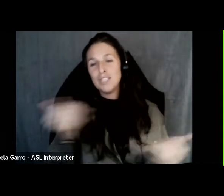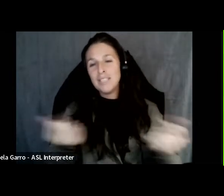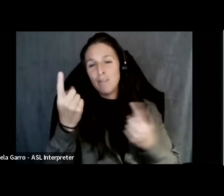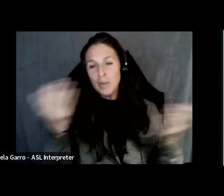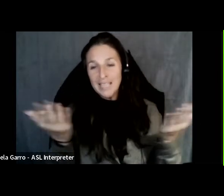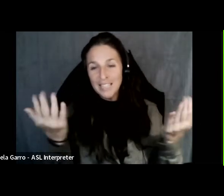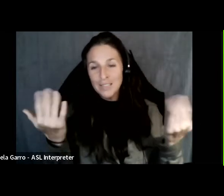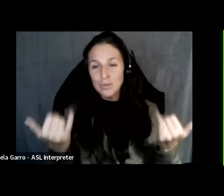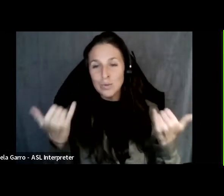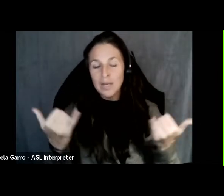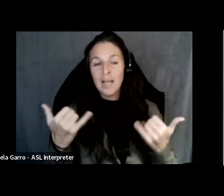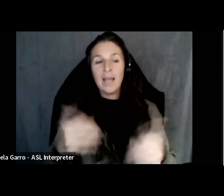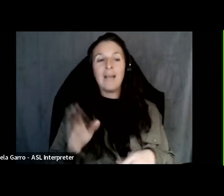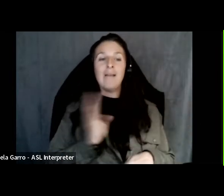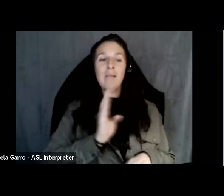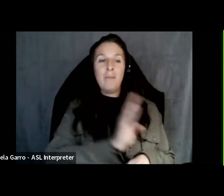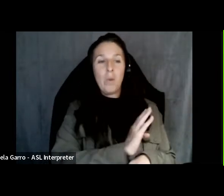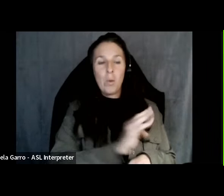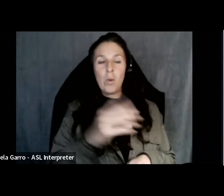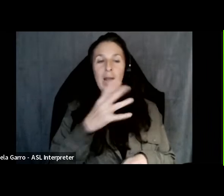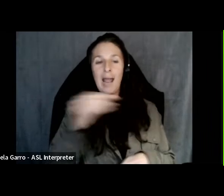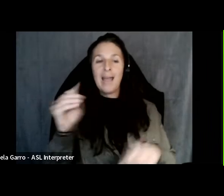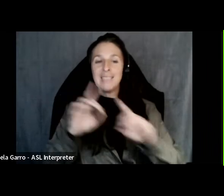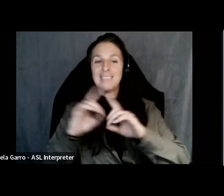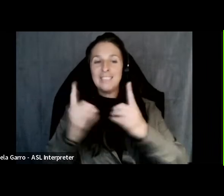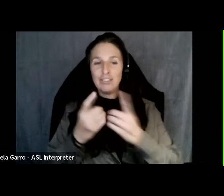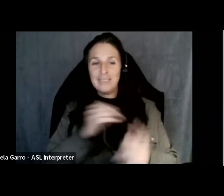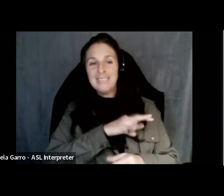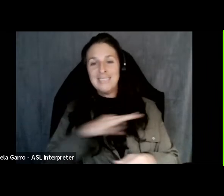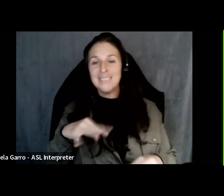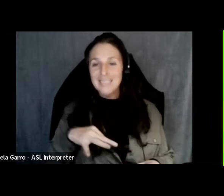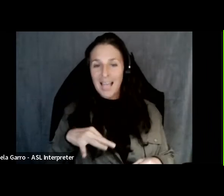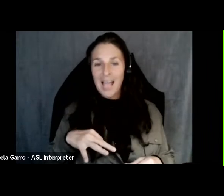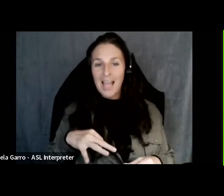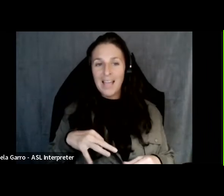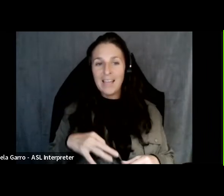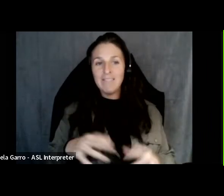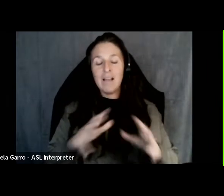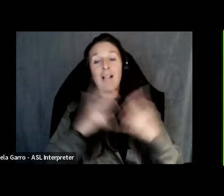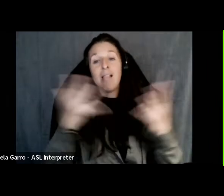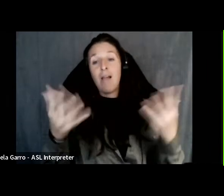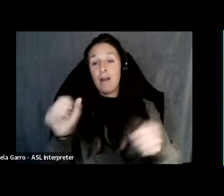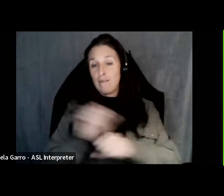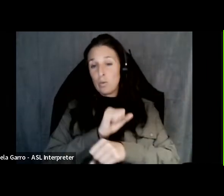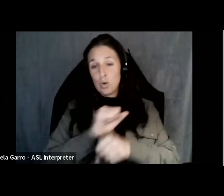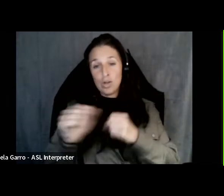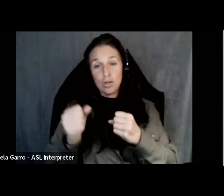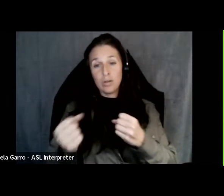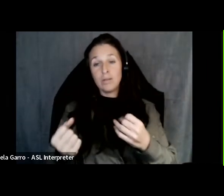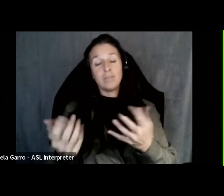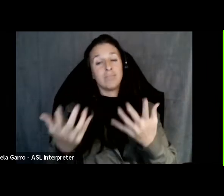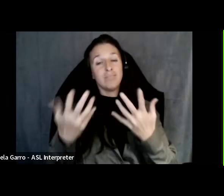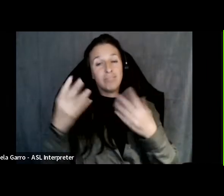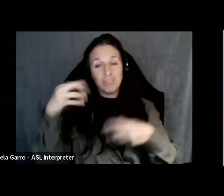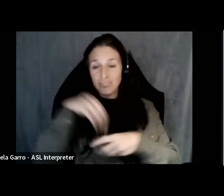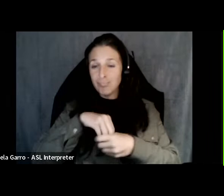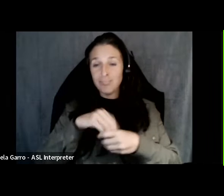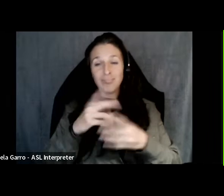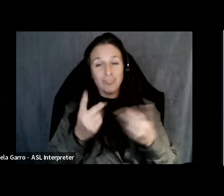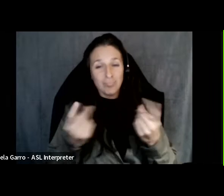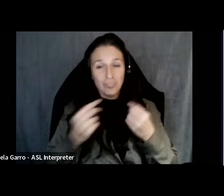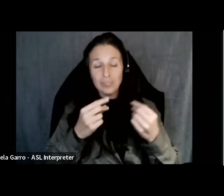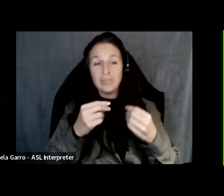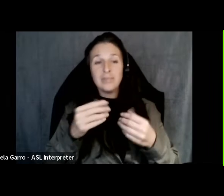today, the board and district staff. A lot of work went into today's general fund budget